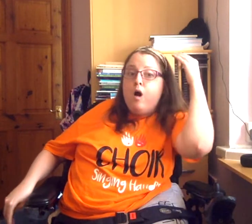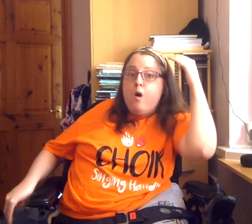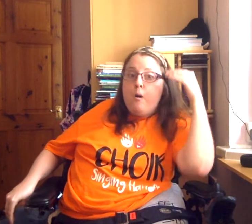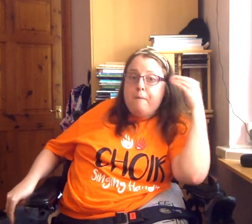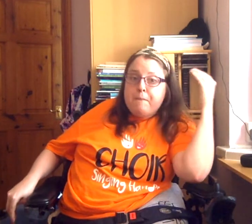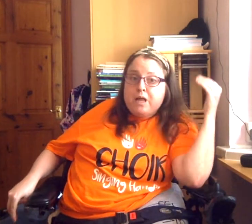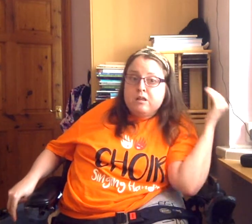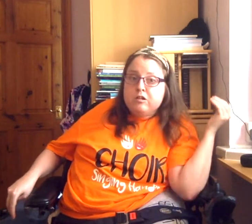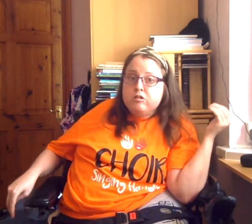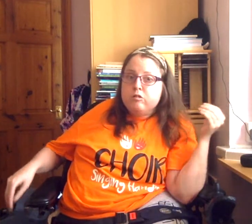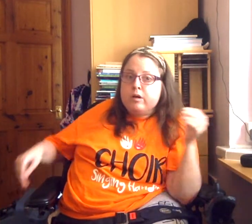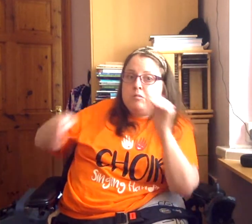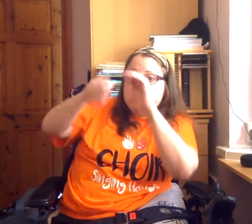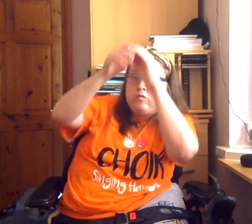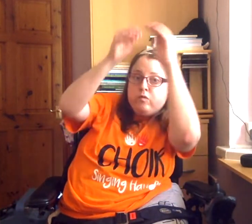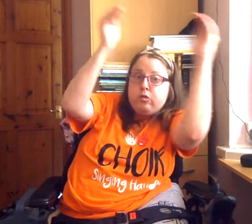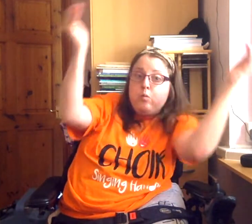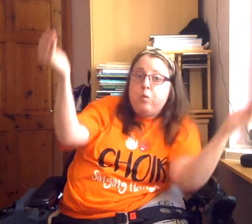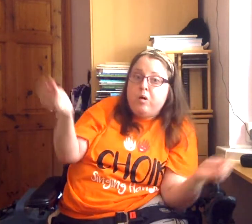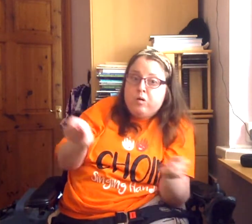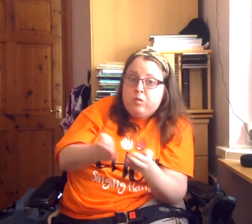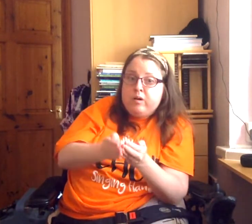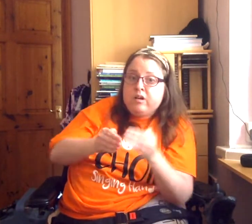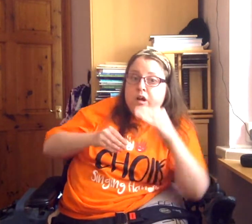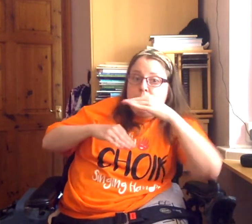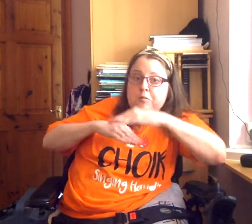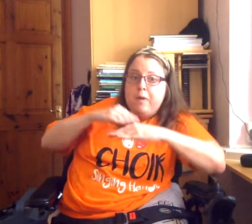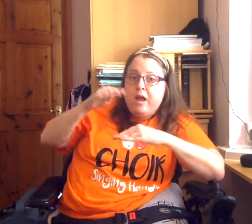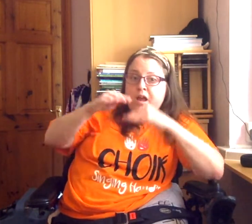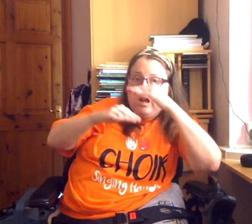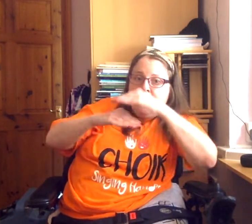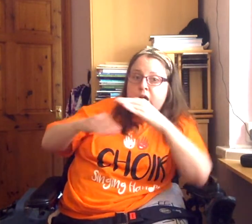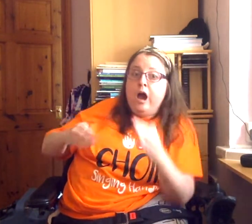take. A million dreams for the world we're gonna make. However big,